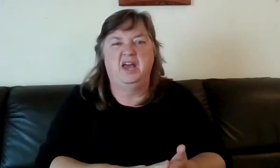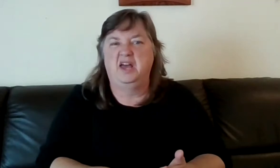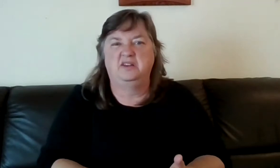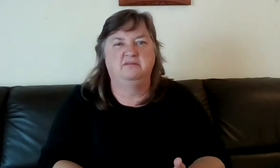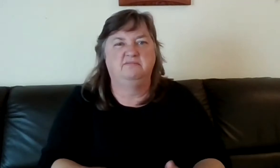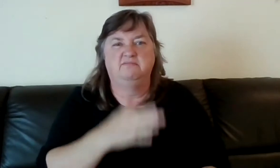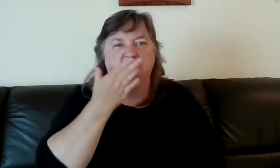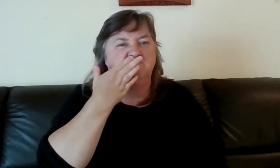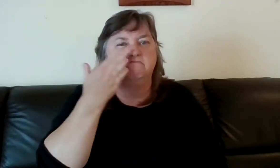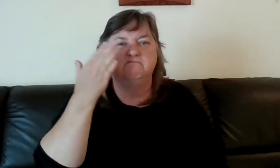Bad.